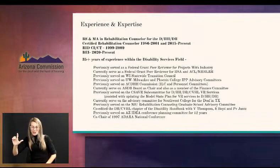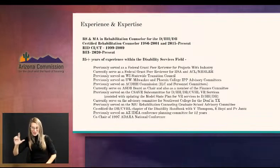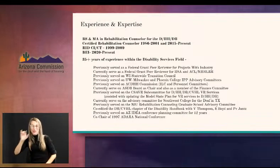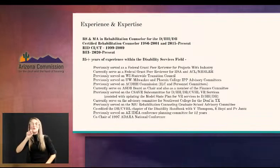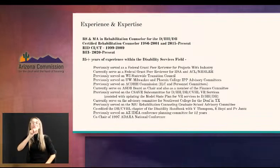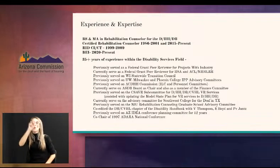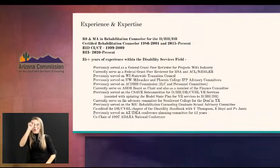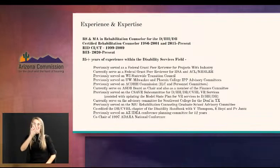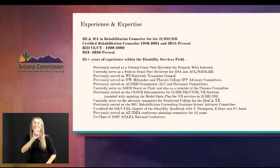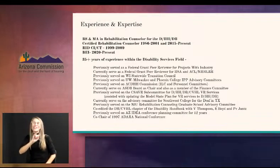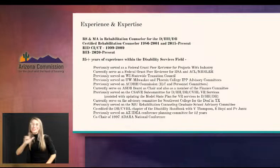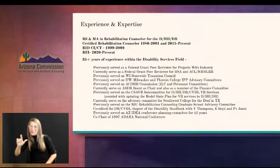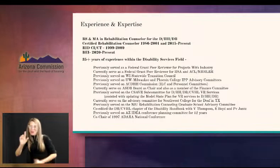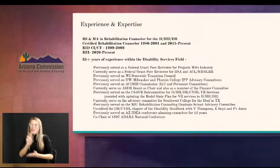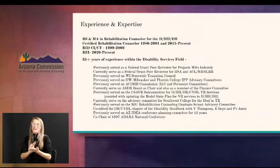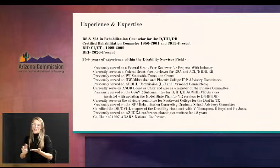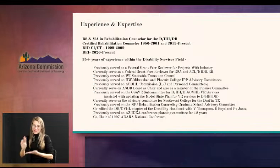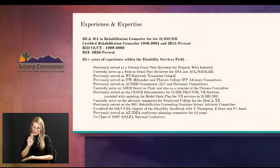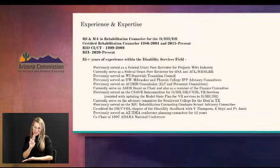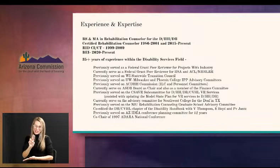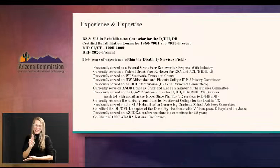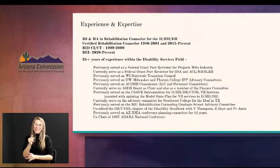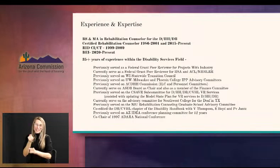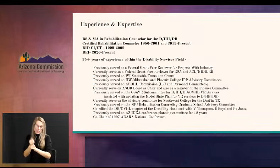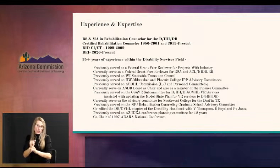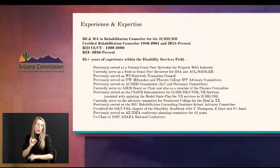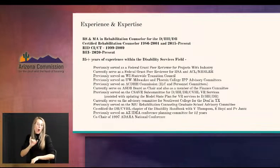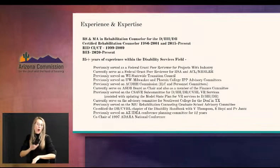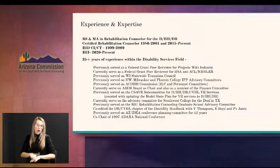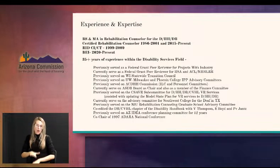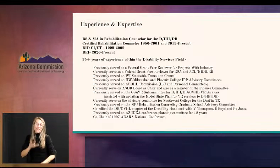Illinois University's Institute on Deafness.